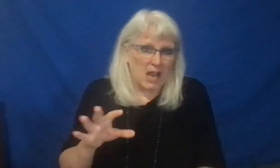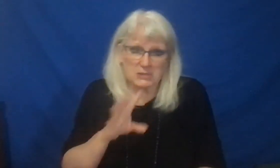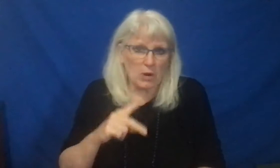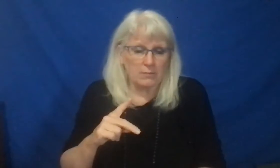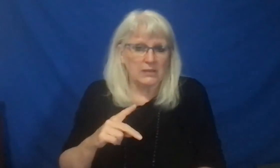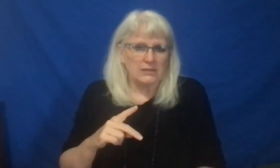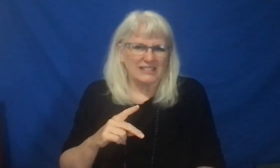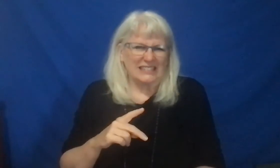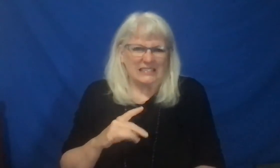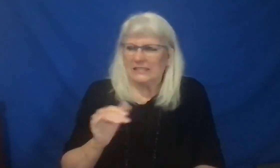AA.